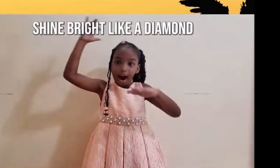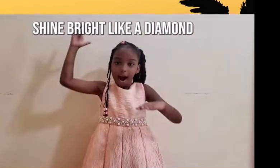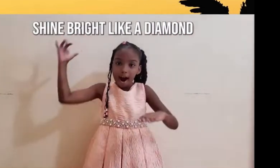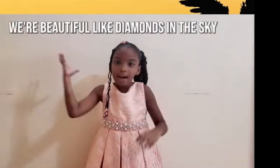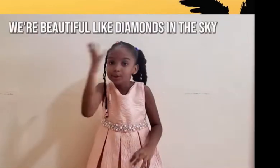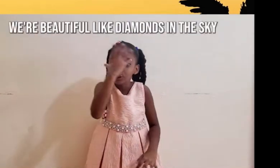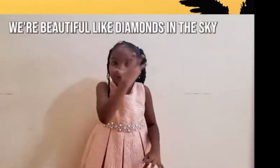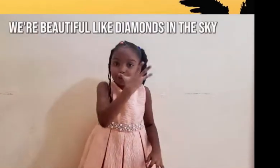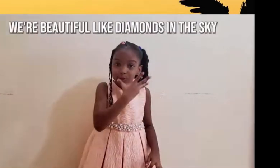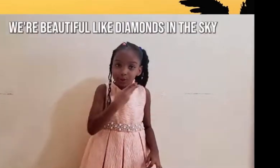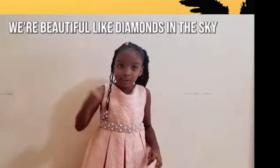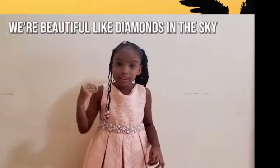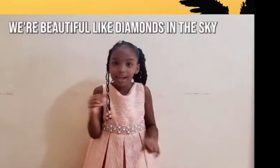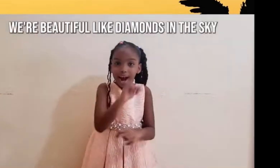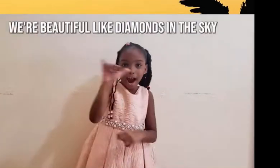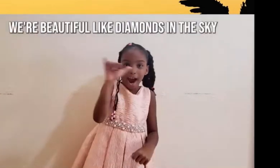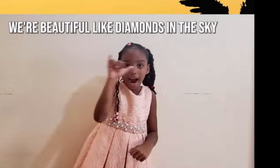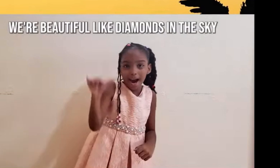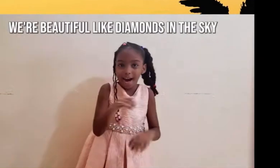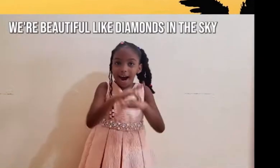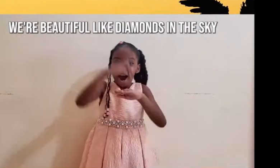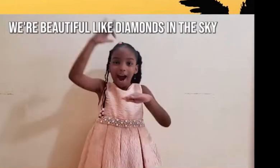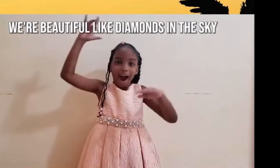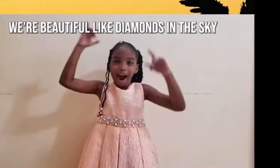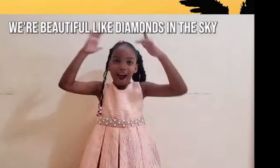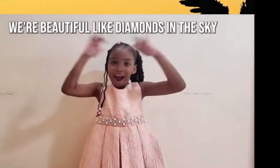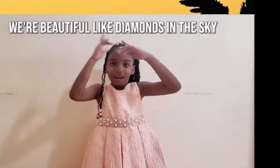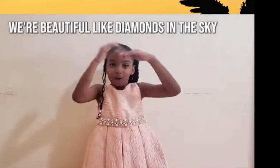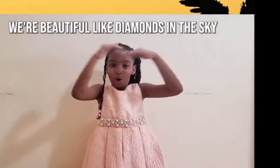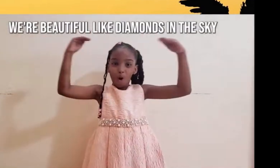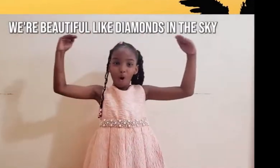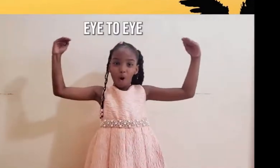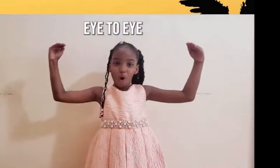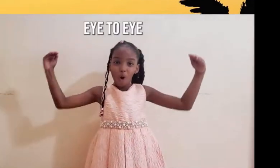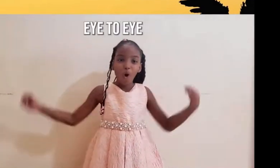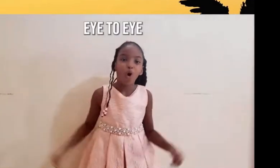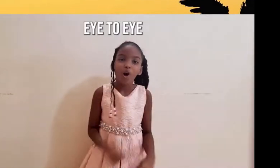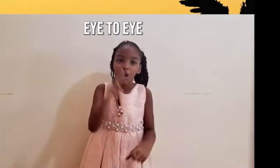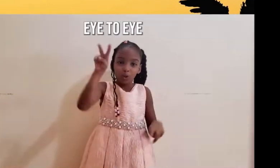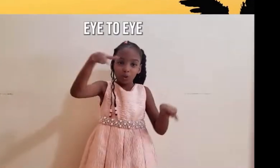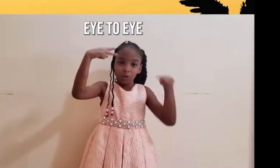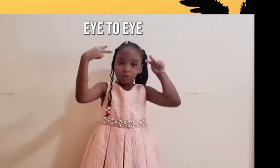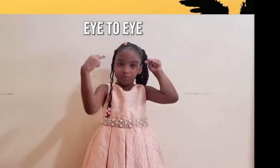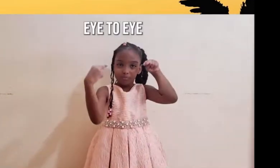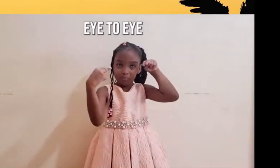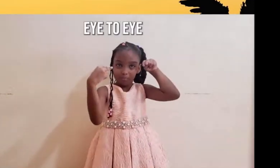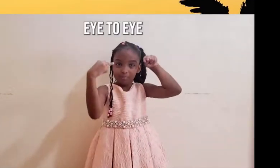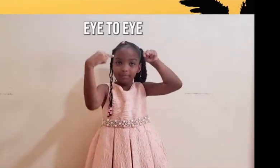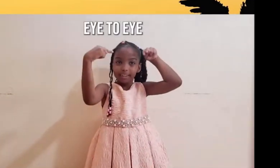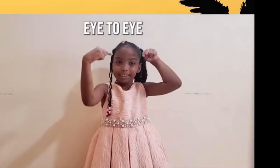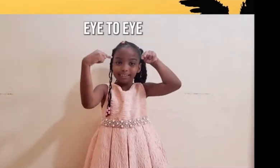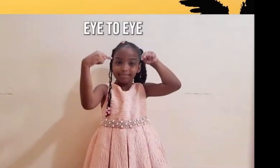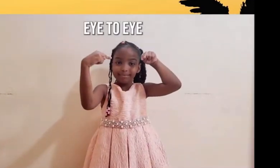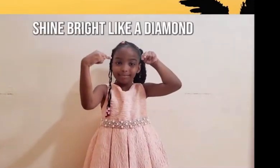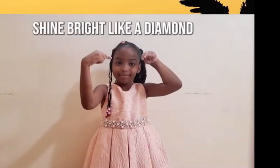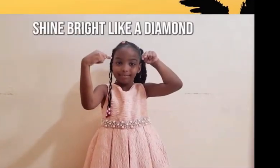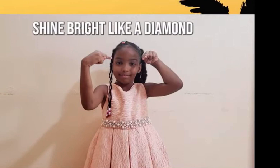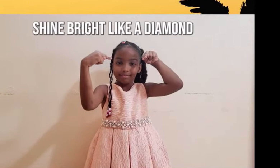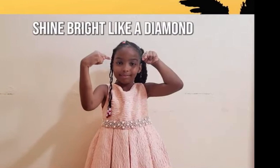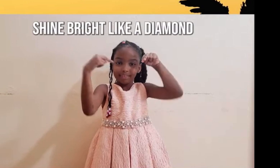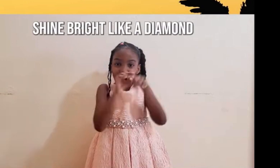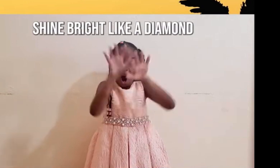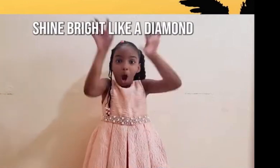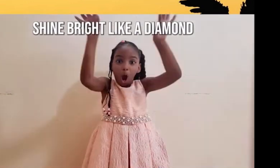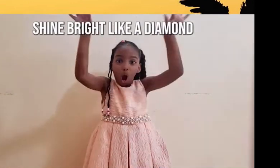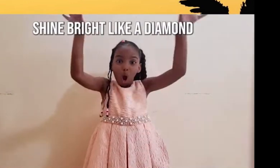We're beautiful like diamonds in the sky I too am Shine bright like a